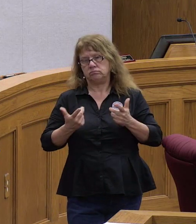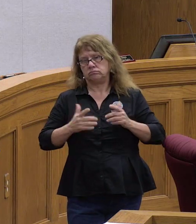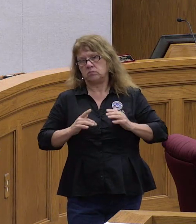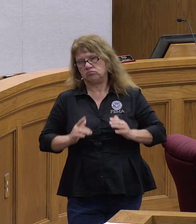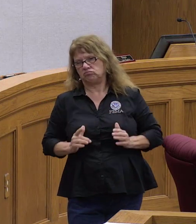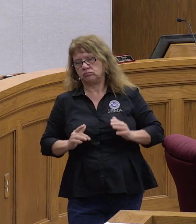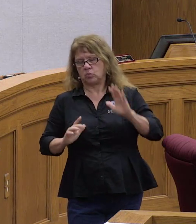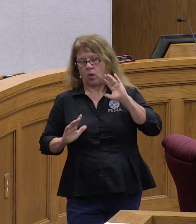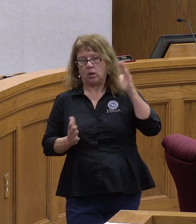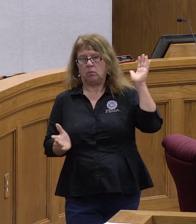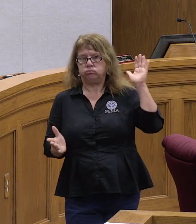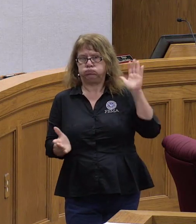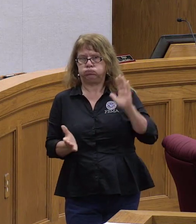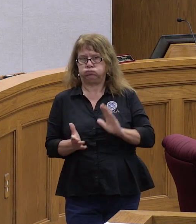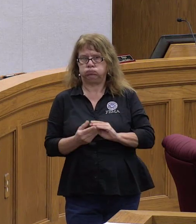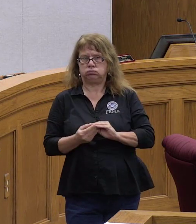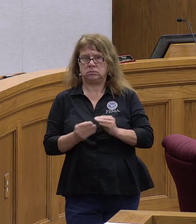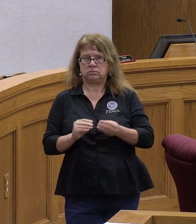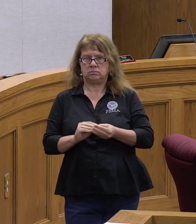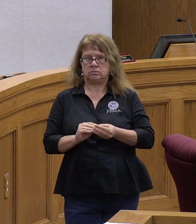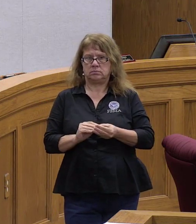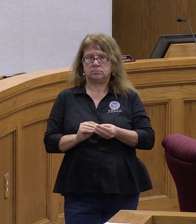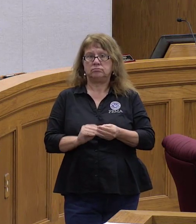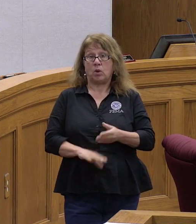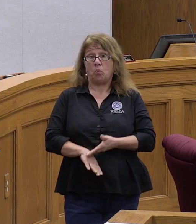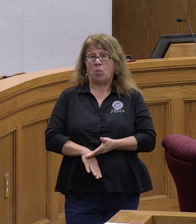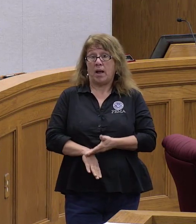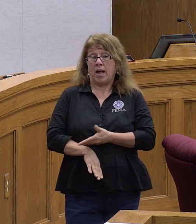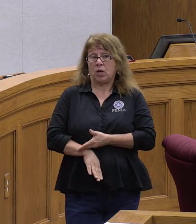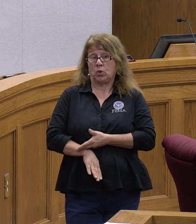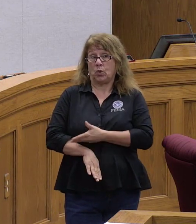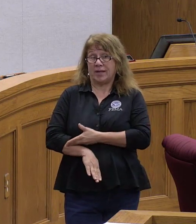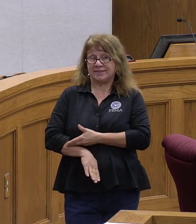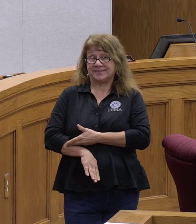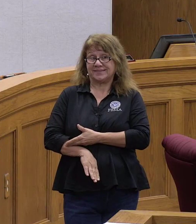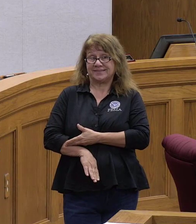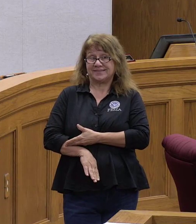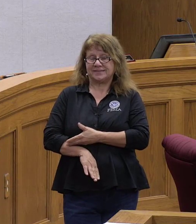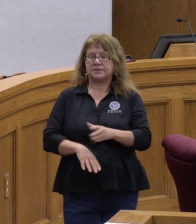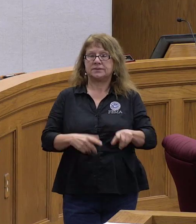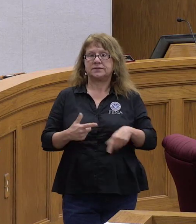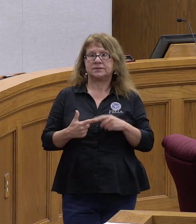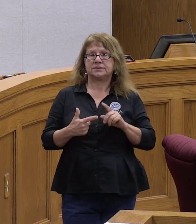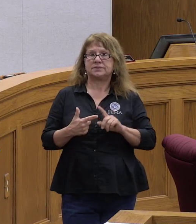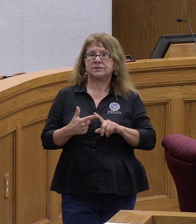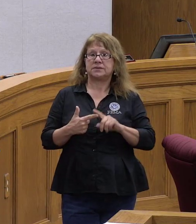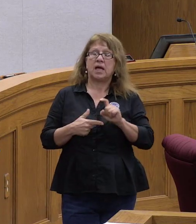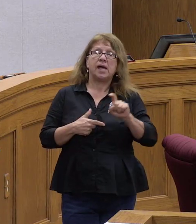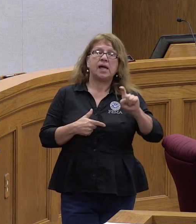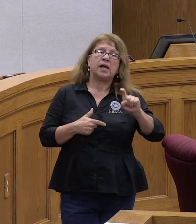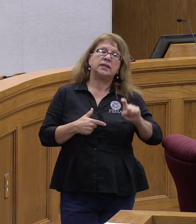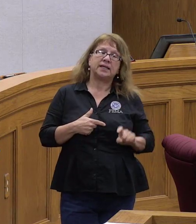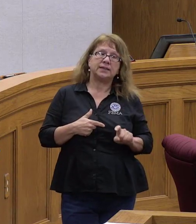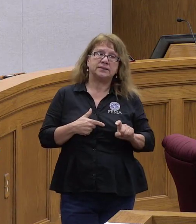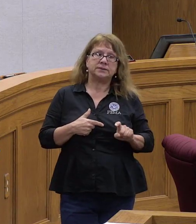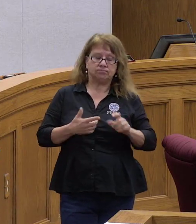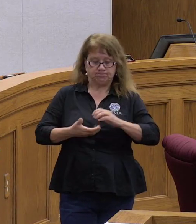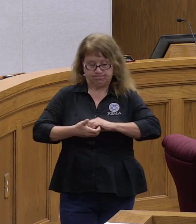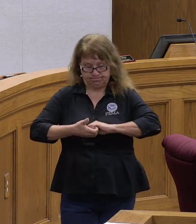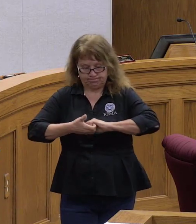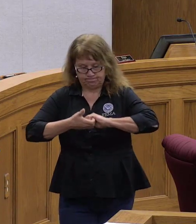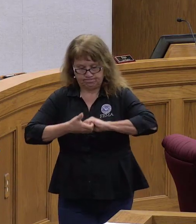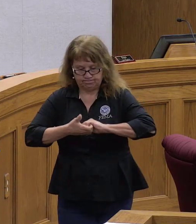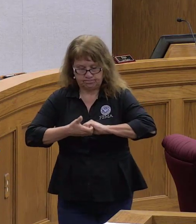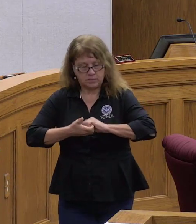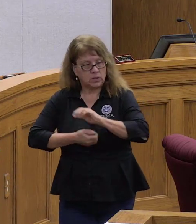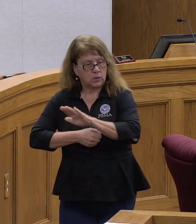down. That's a good thing. That shows progress. We remain in support of the Texas-Louisiana state-to-state coordinated